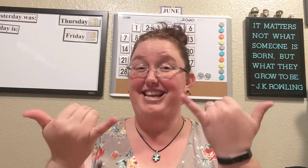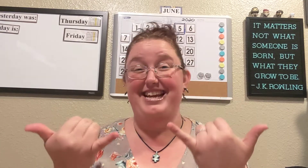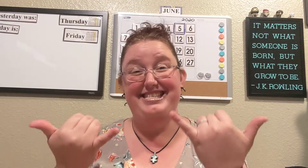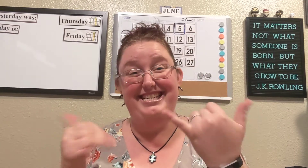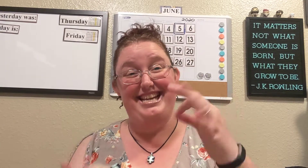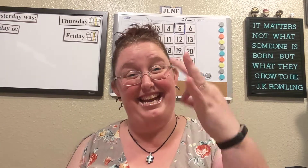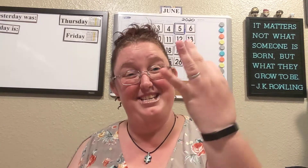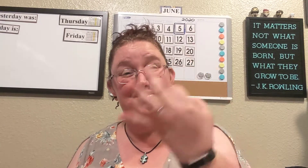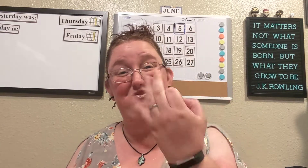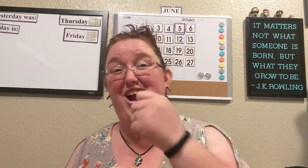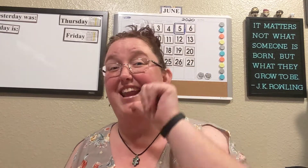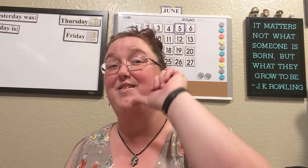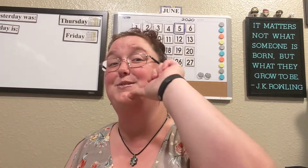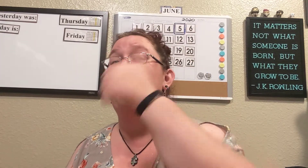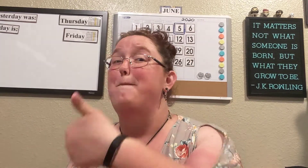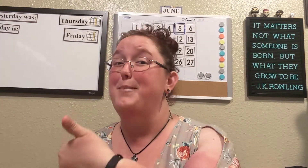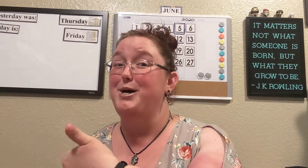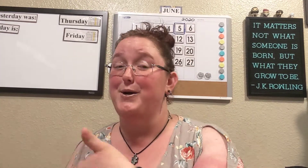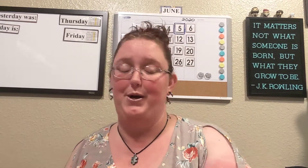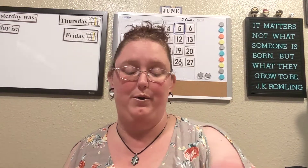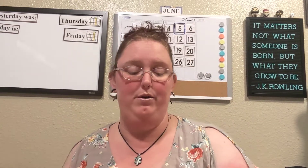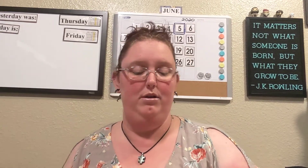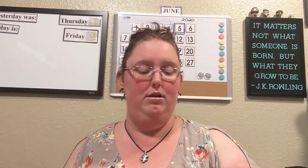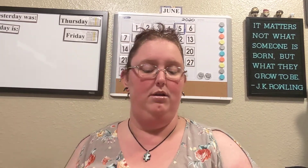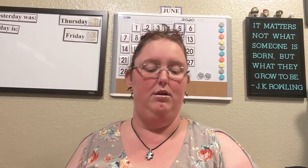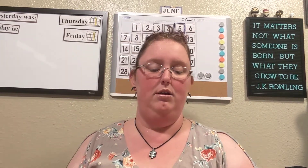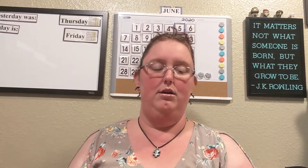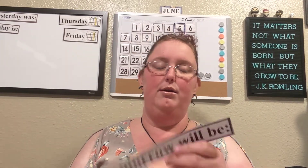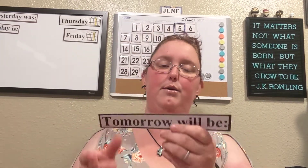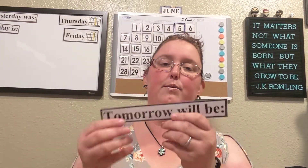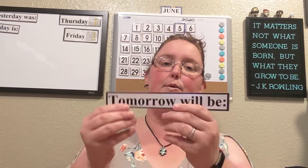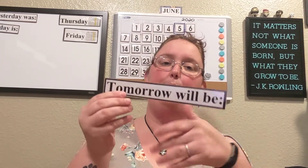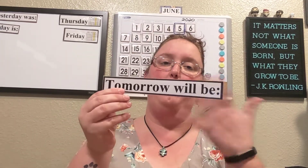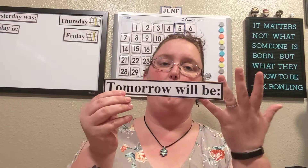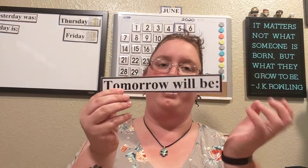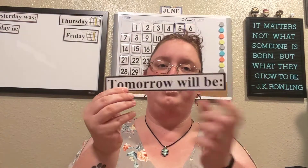and today is Friday, then tomorrow will be what?